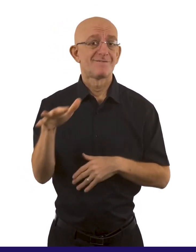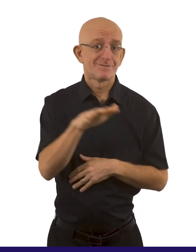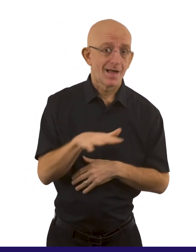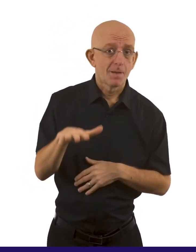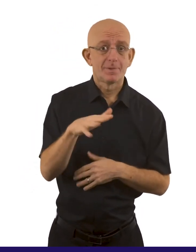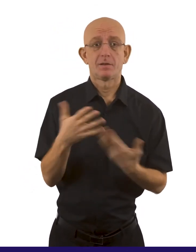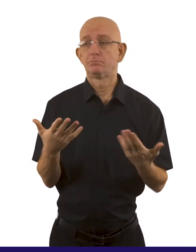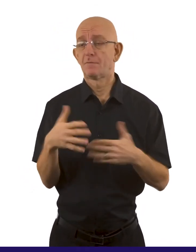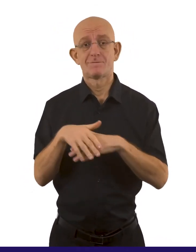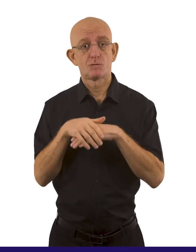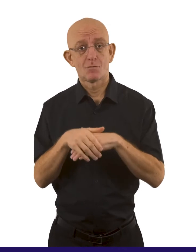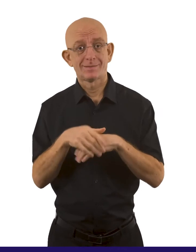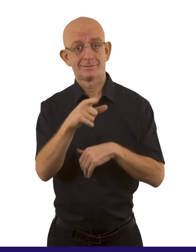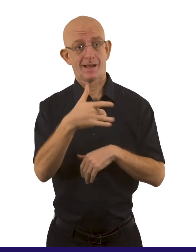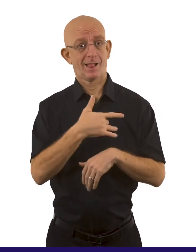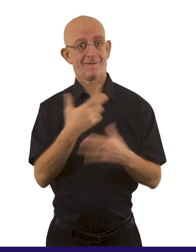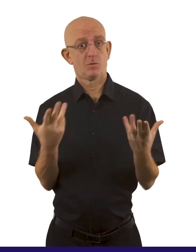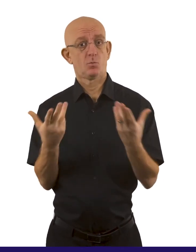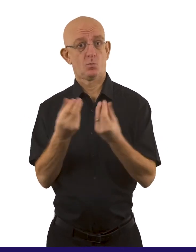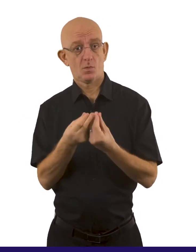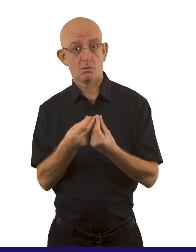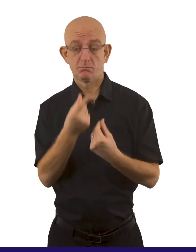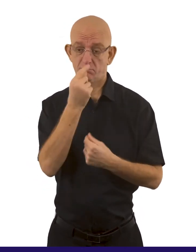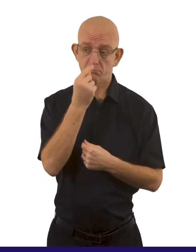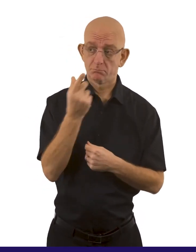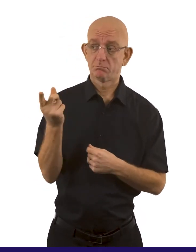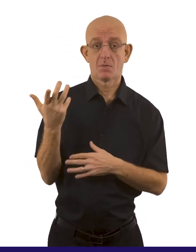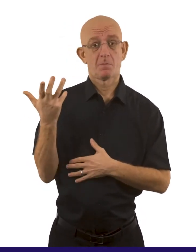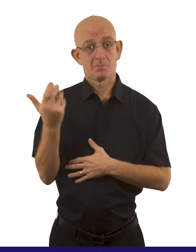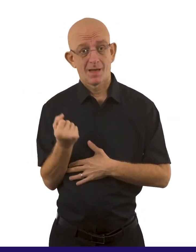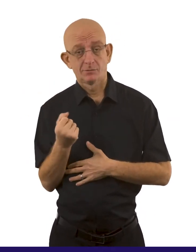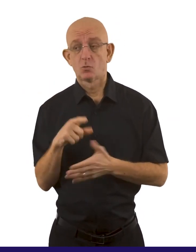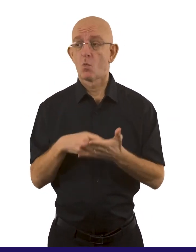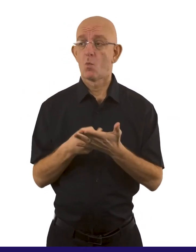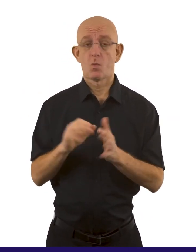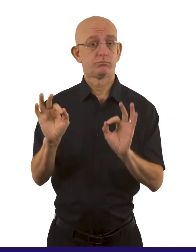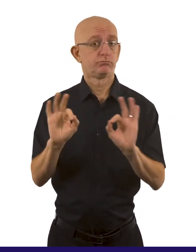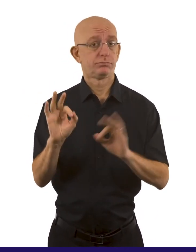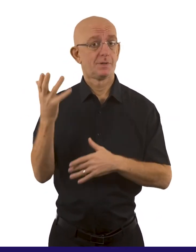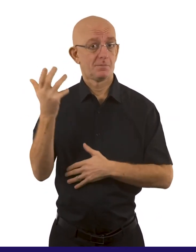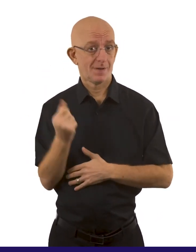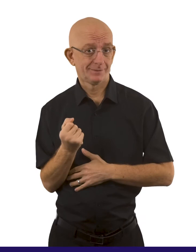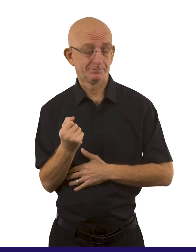Family or friends who you live with, open brackets, either paid or unpaid. Close brackets.